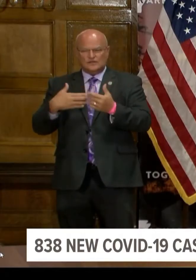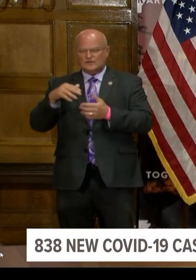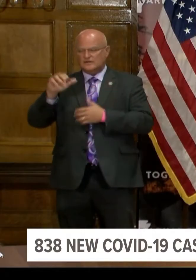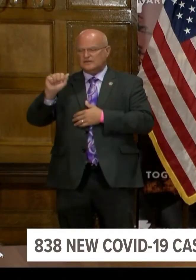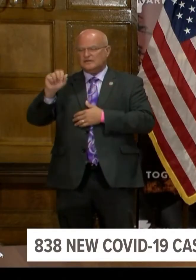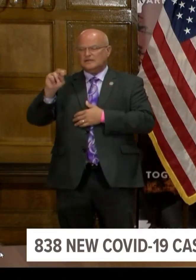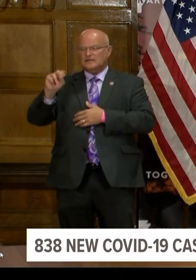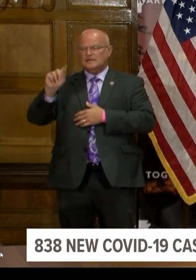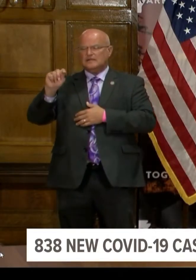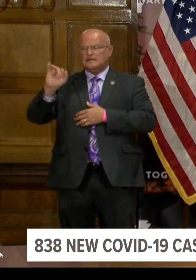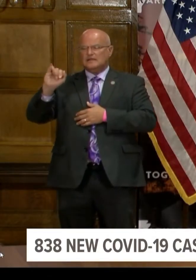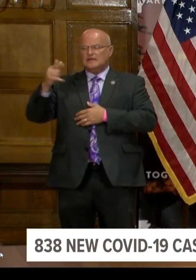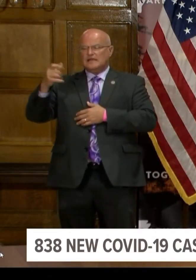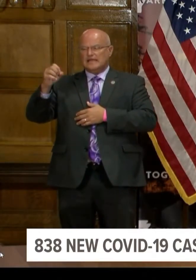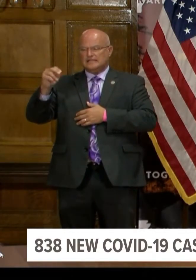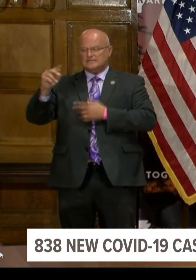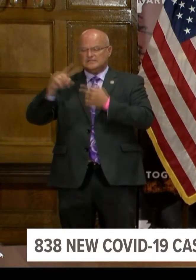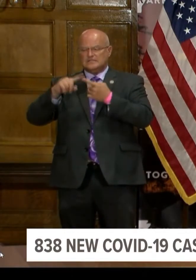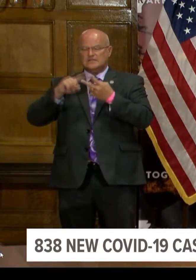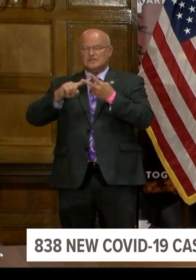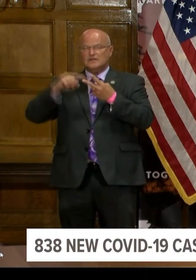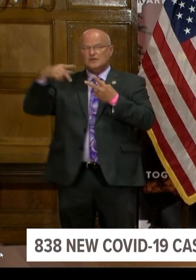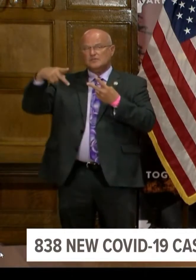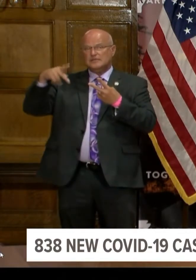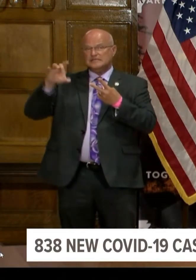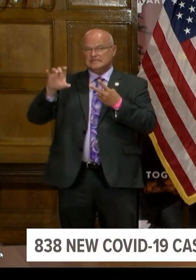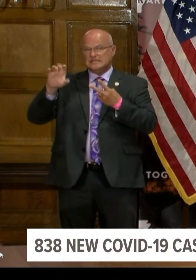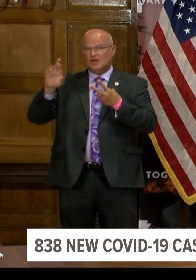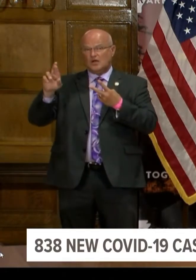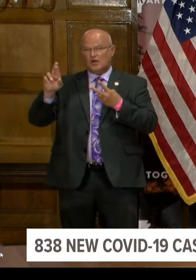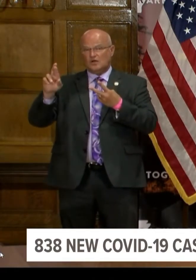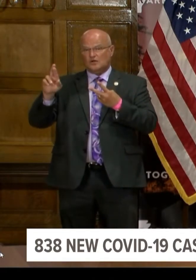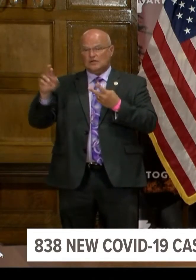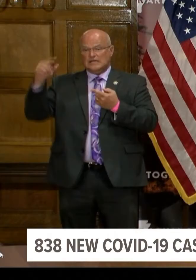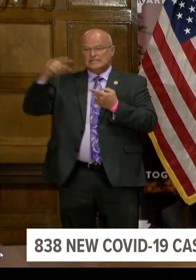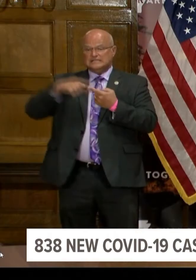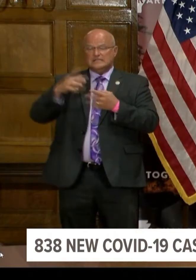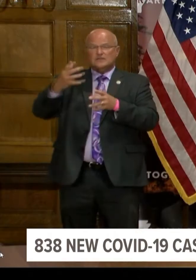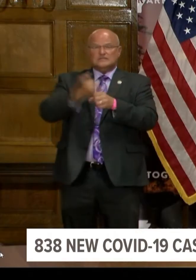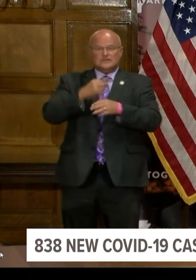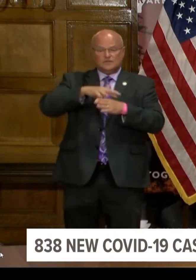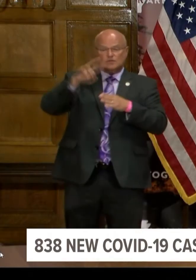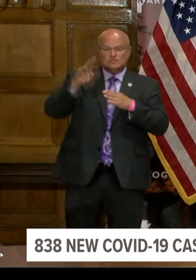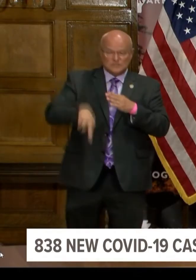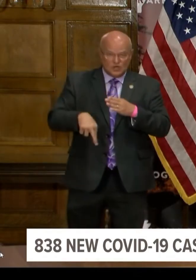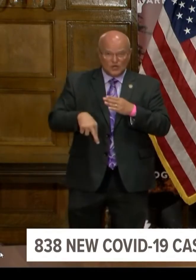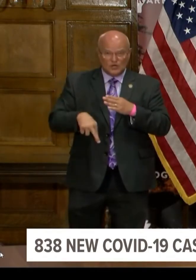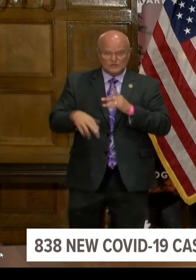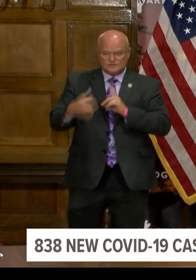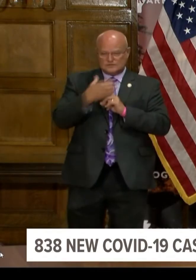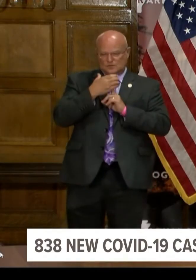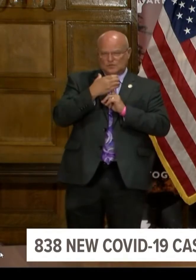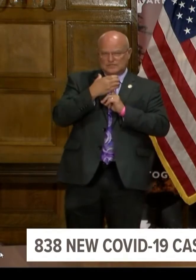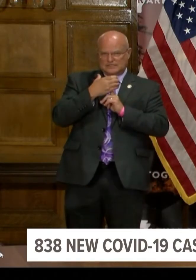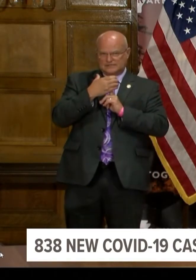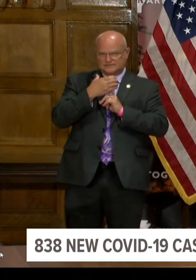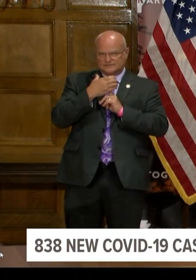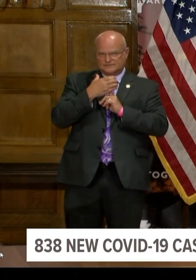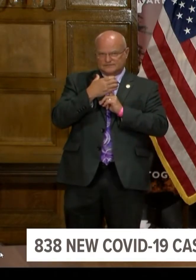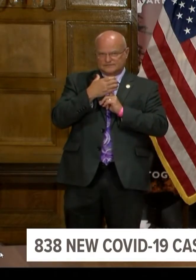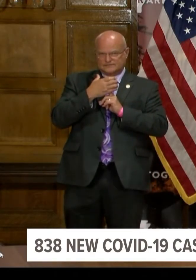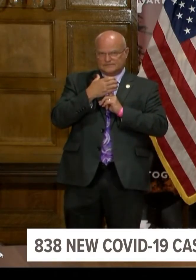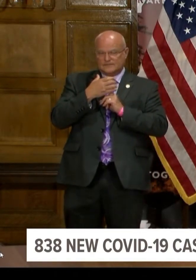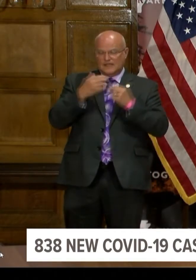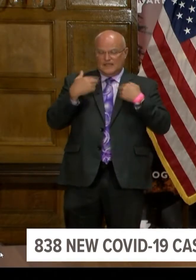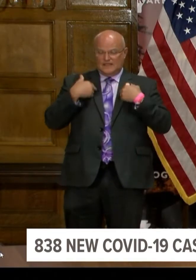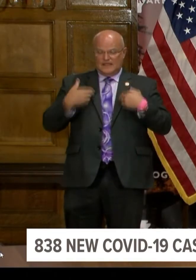be it PCR test, that until they receive the result of that test, they maintain quarantine. The